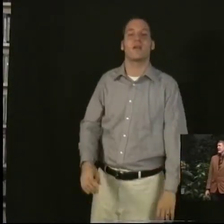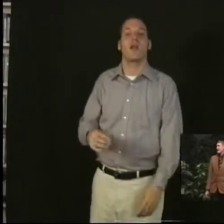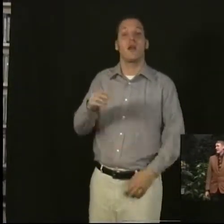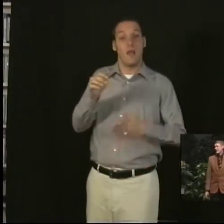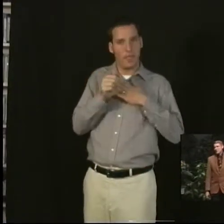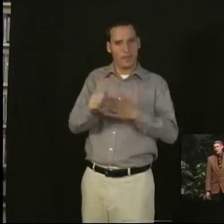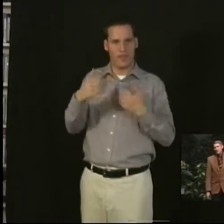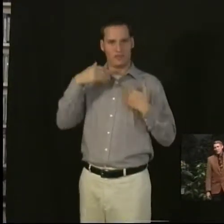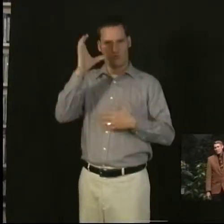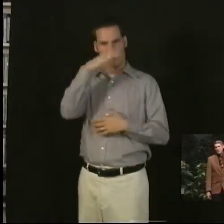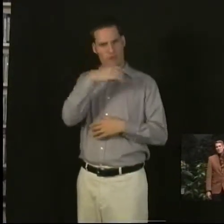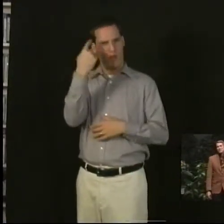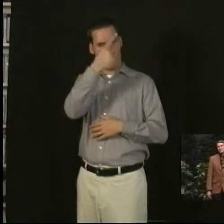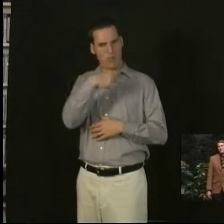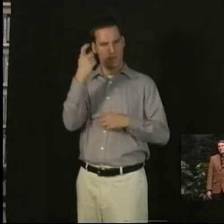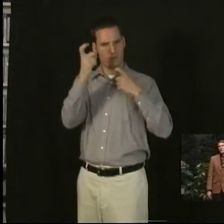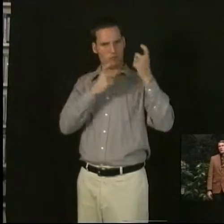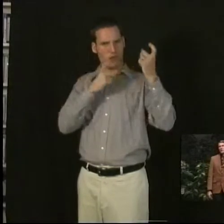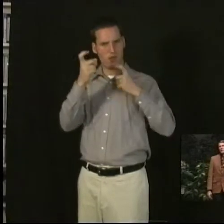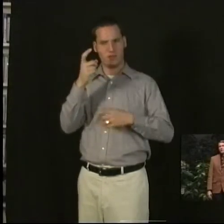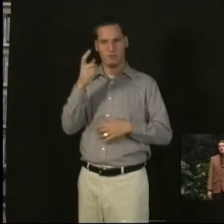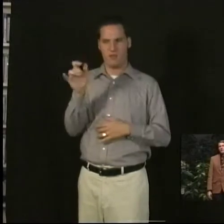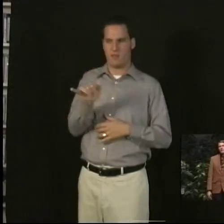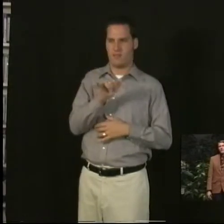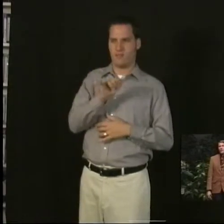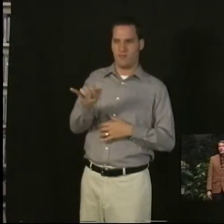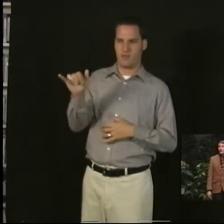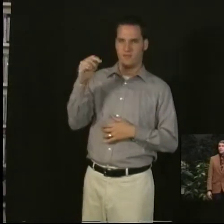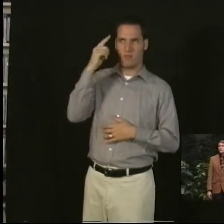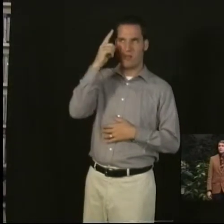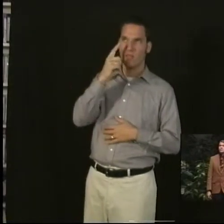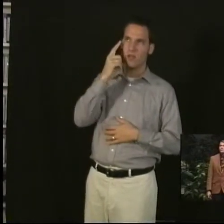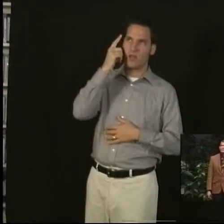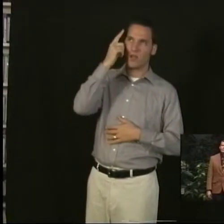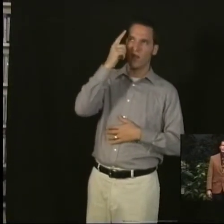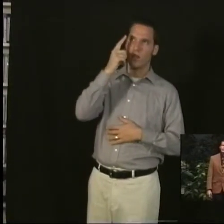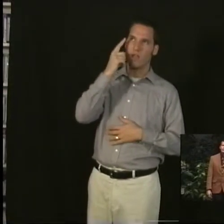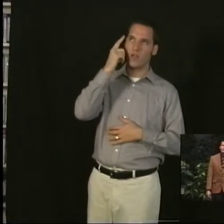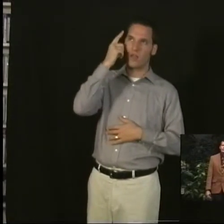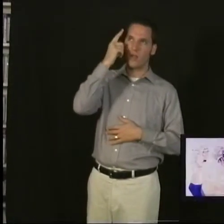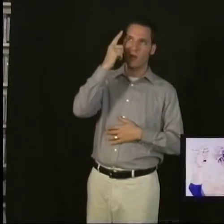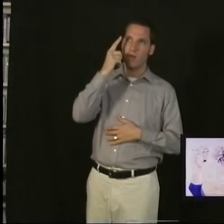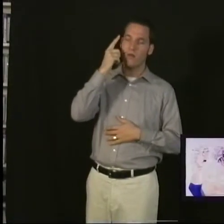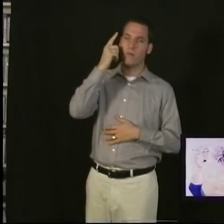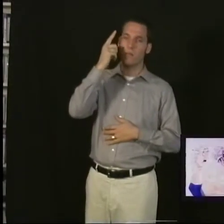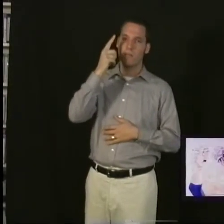That guide had the strangest look on his face. It was almost as if he were thinking.